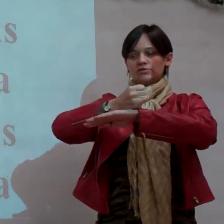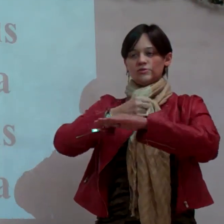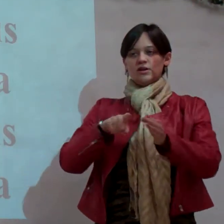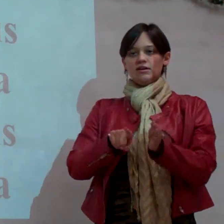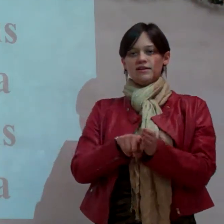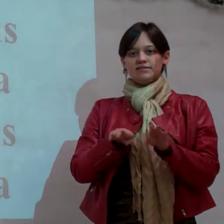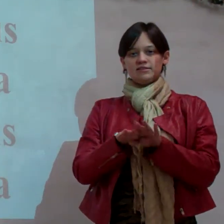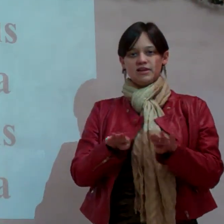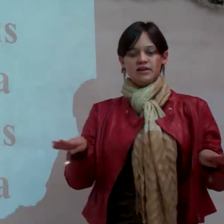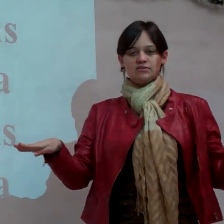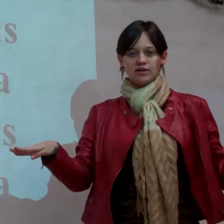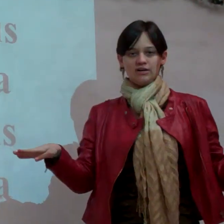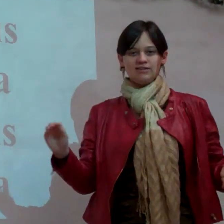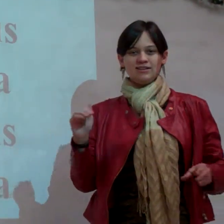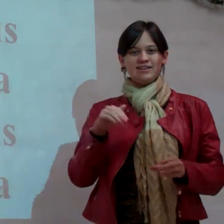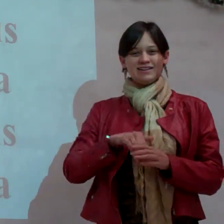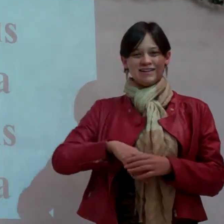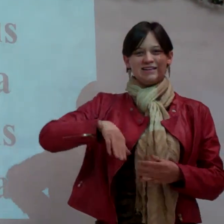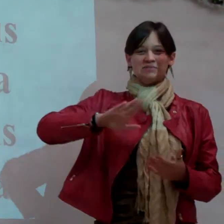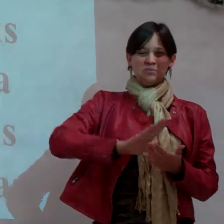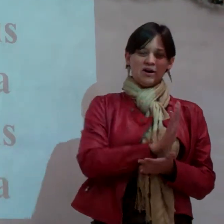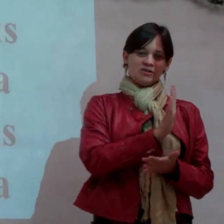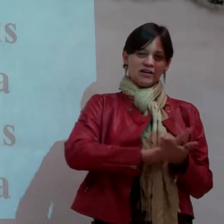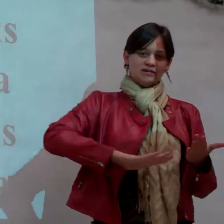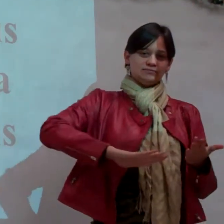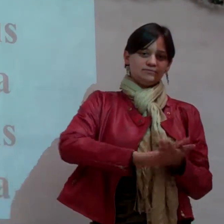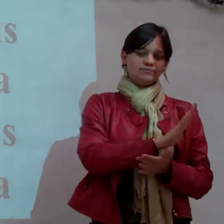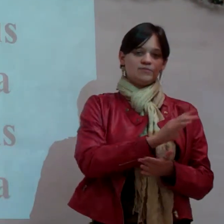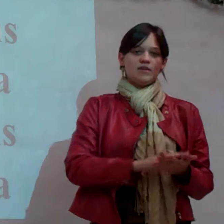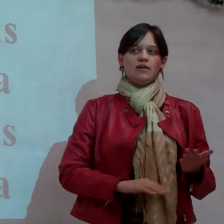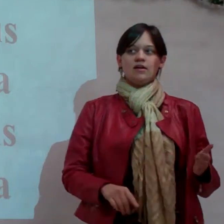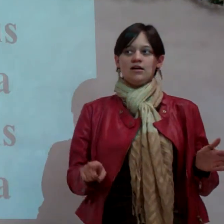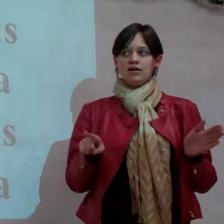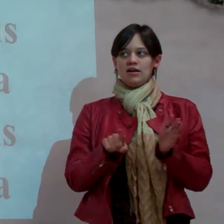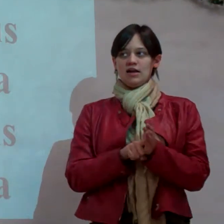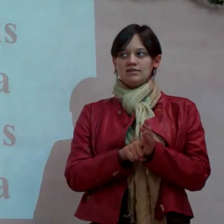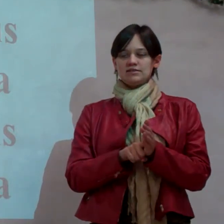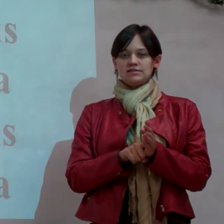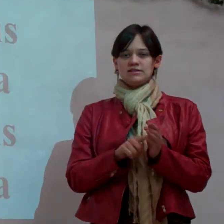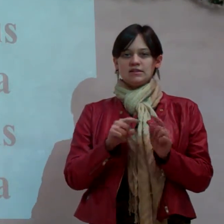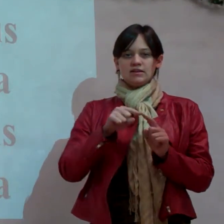Insula est terra in mare, est